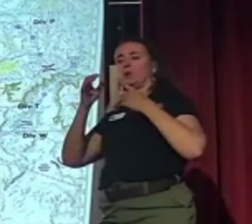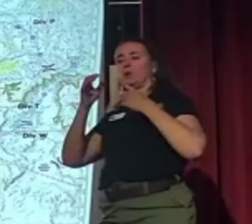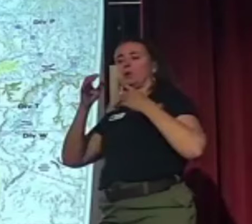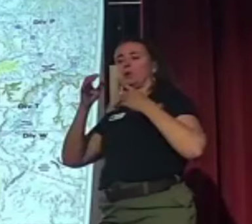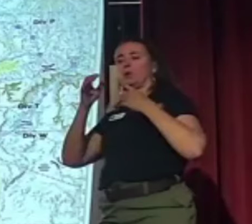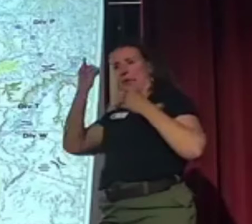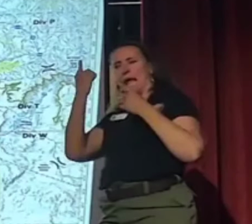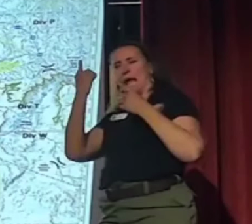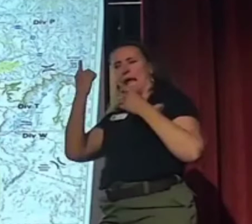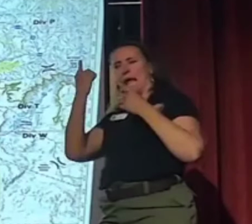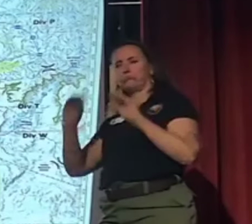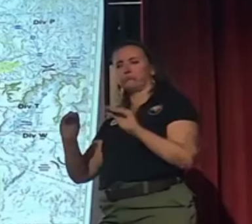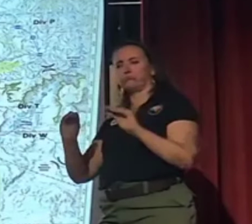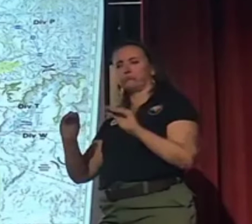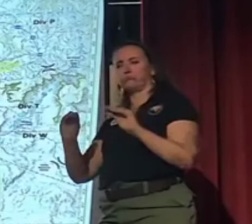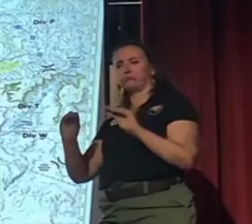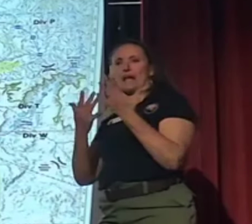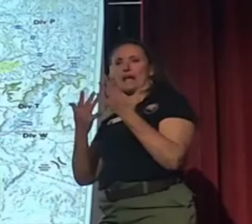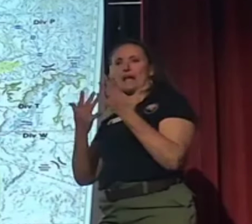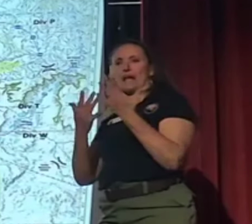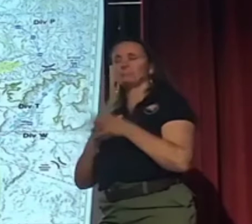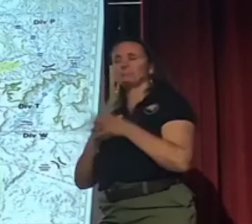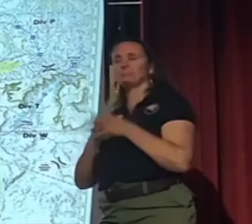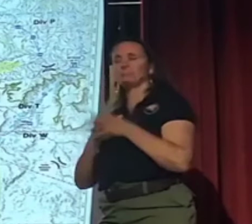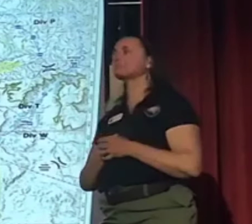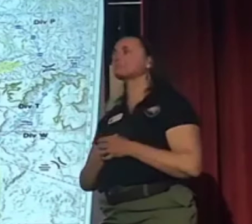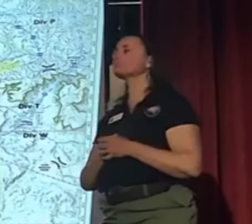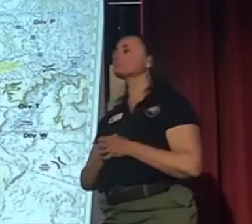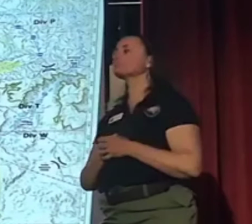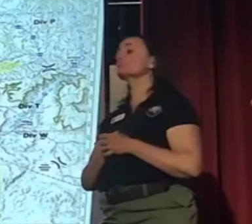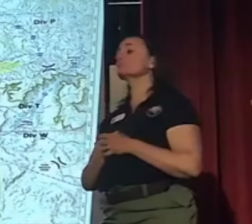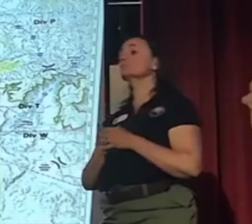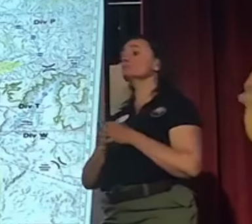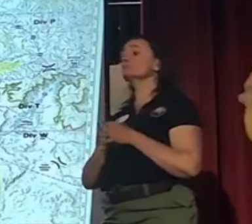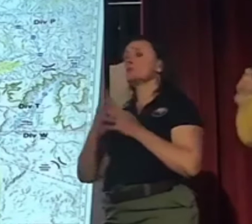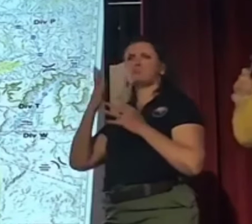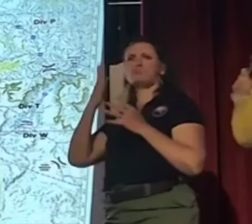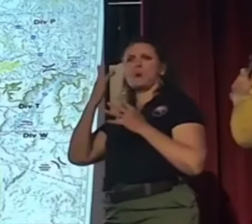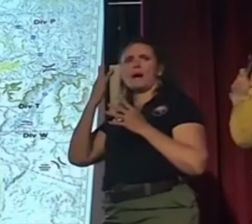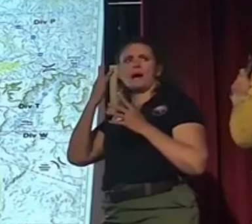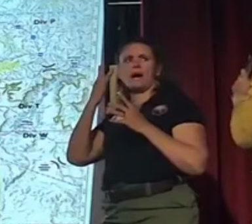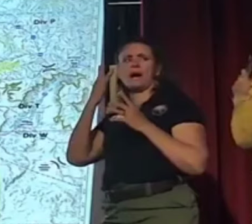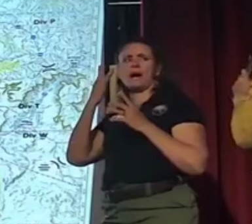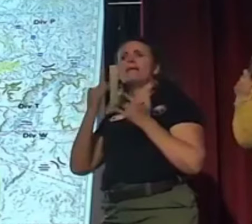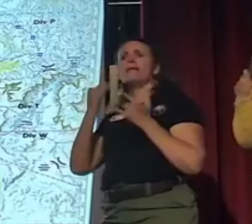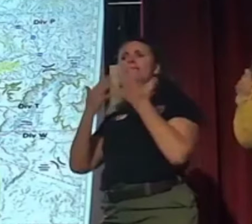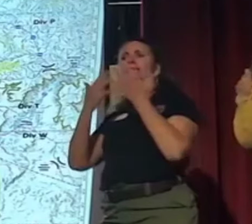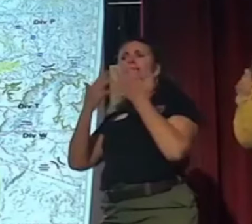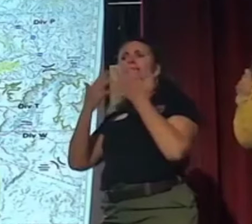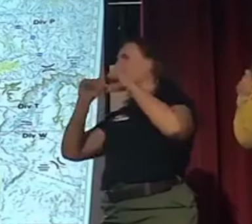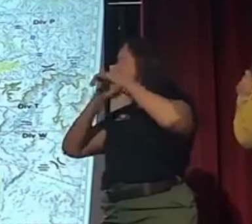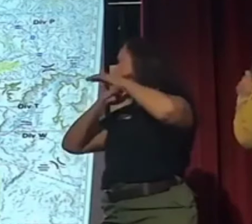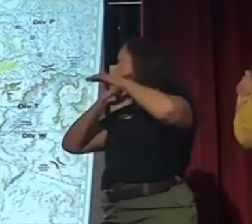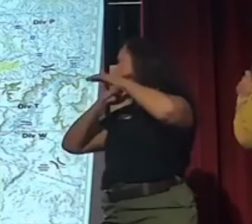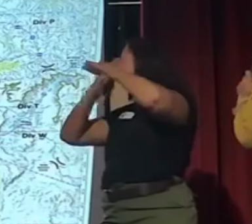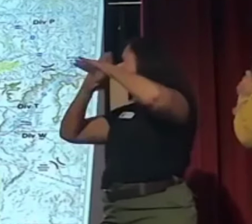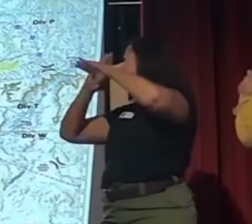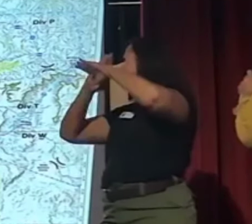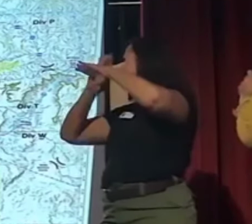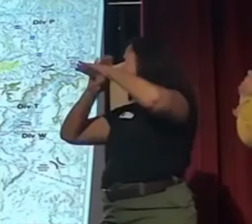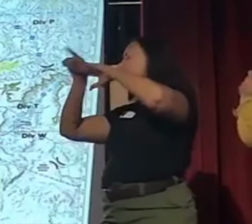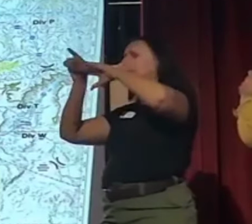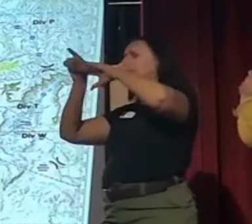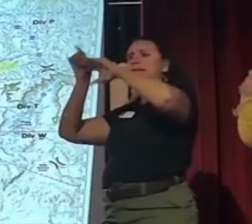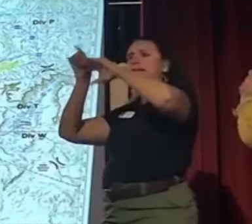The importance of that firing operation is to allow fire to come in here and buffer this area up here